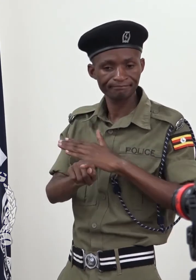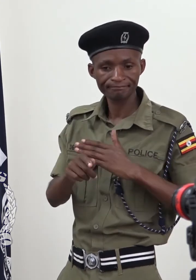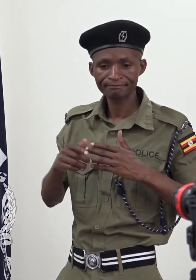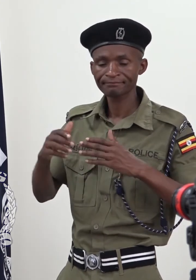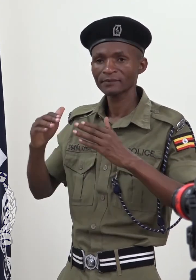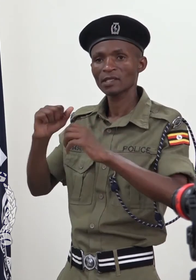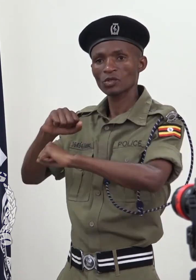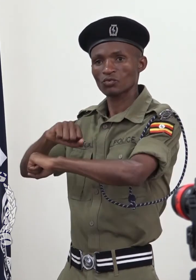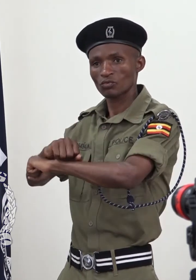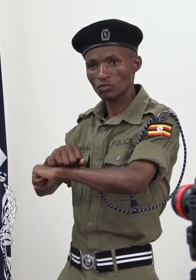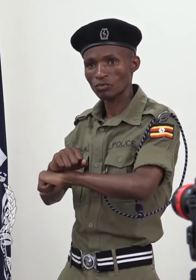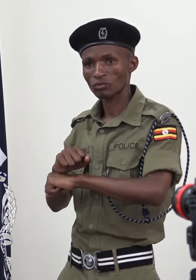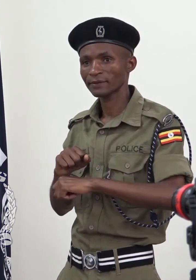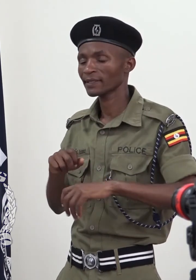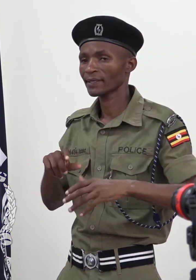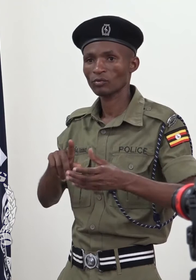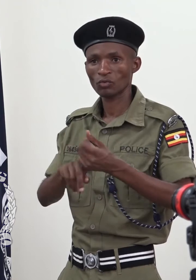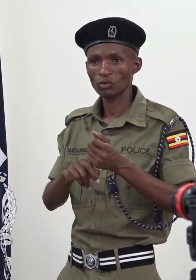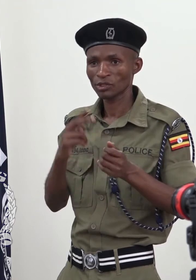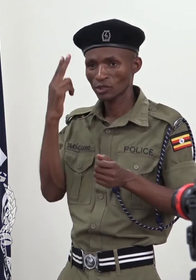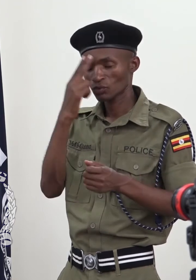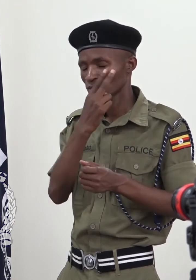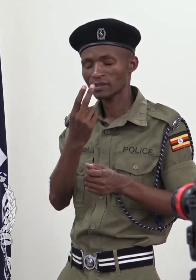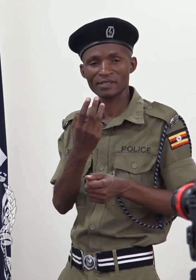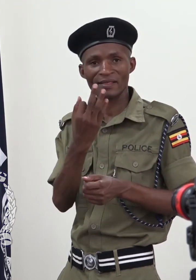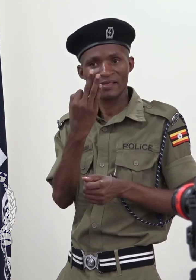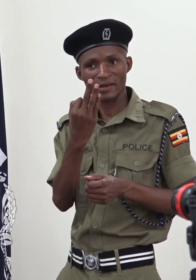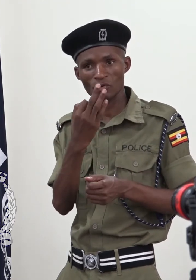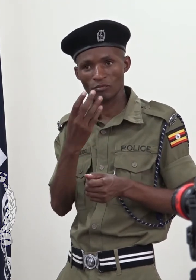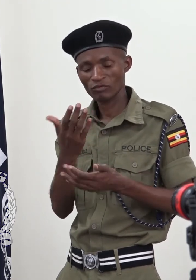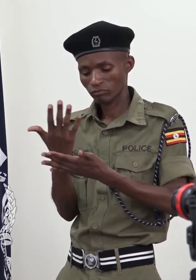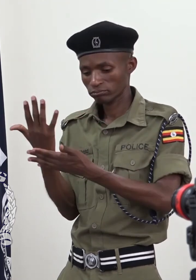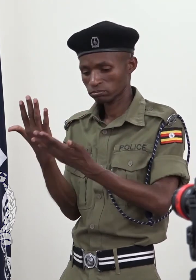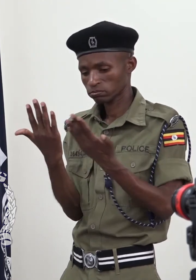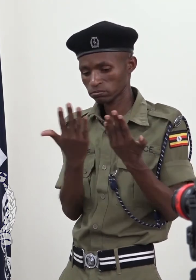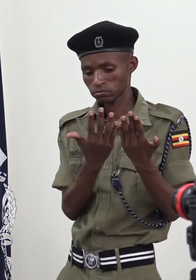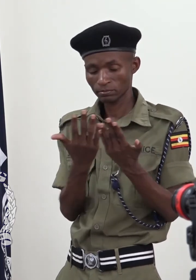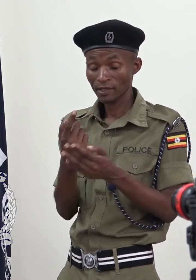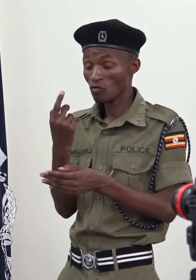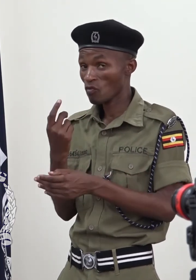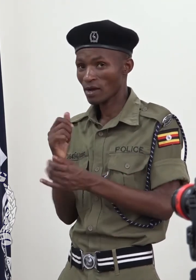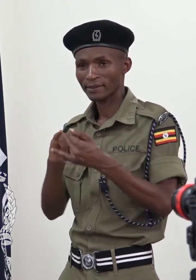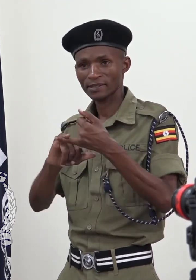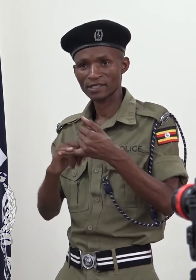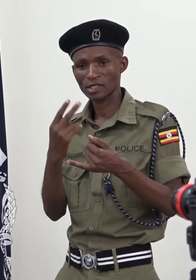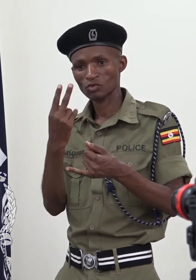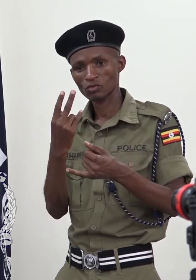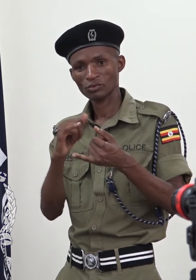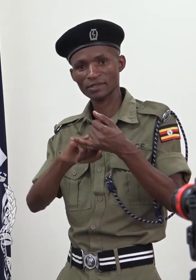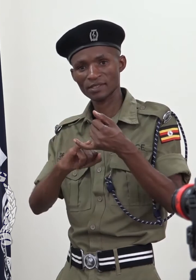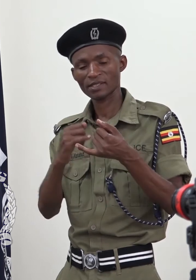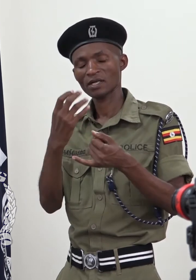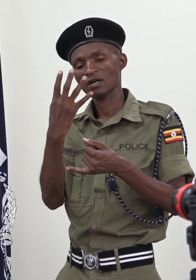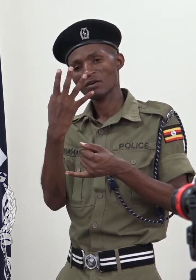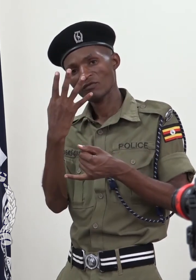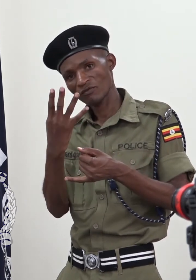three students who were doing their prep, and one of them was in senior 2, senior 4, and another